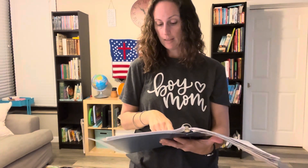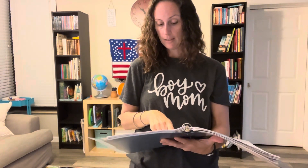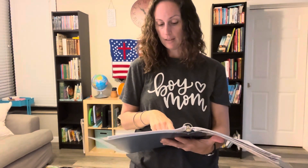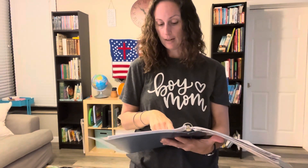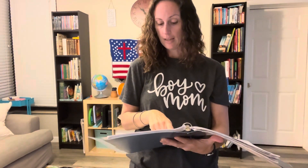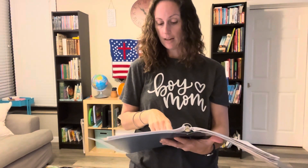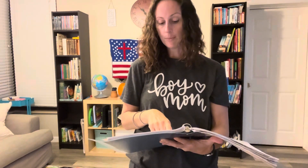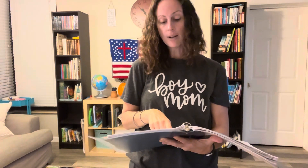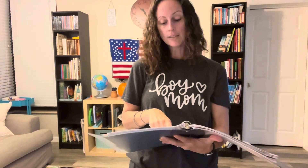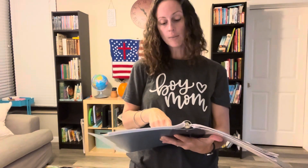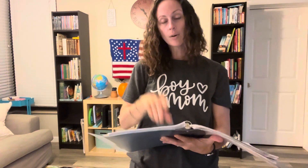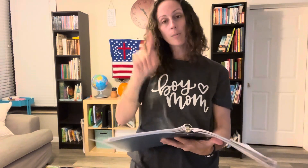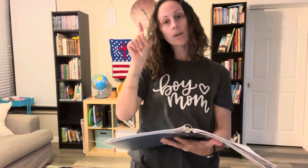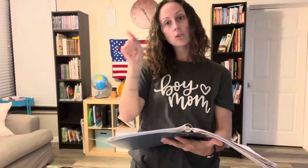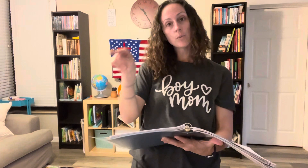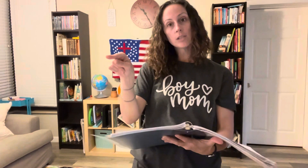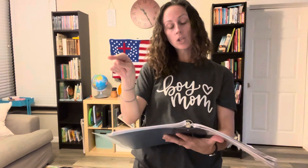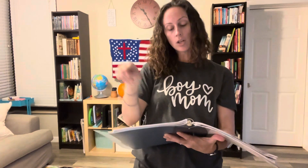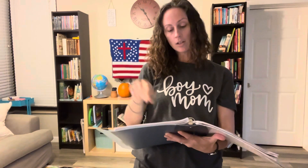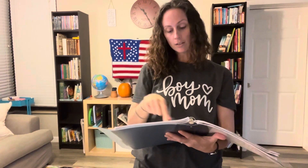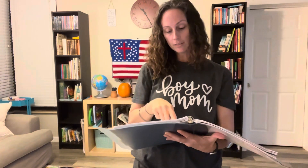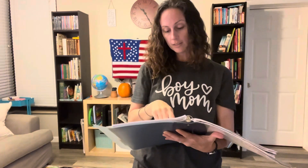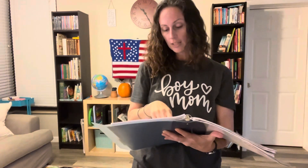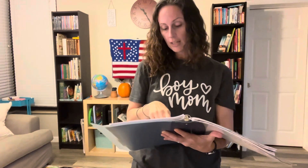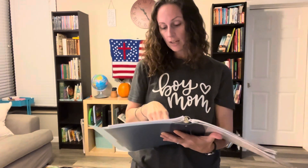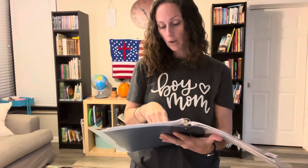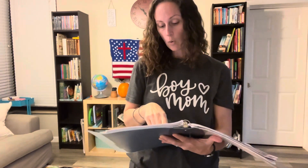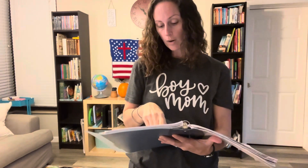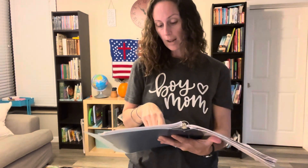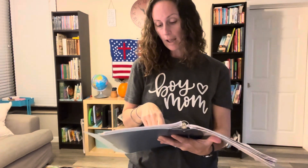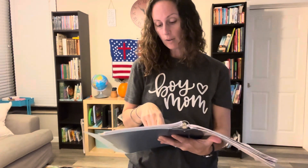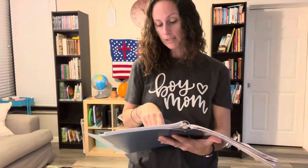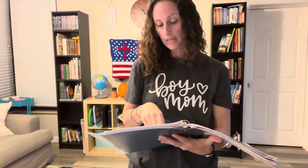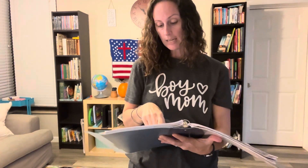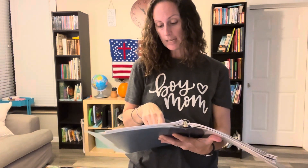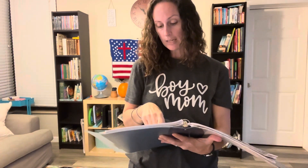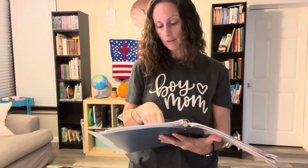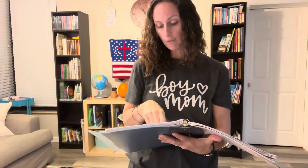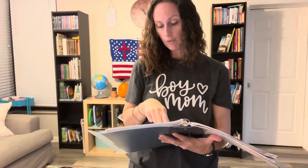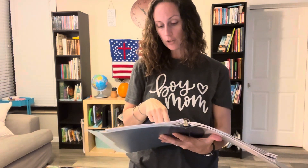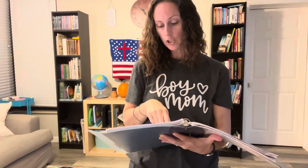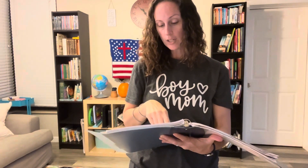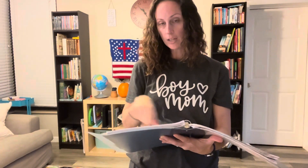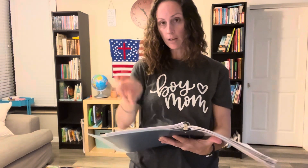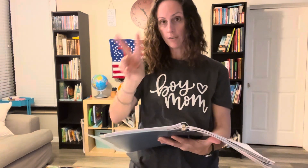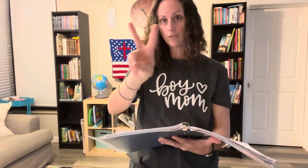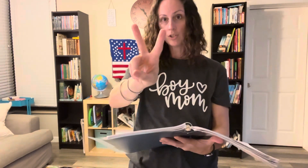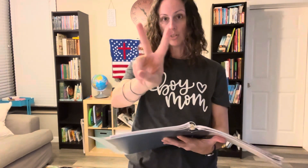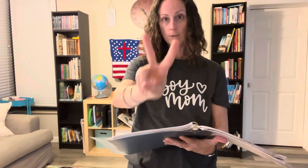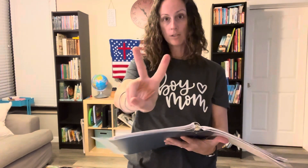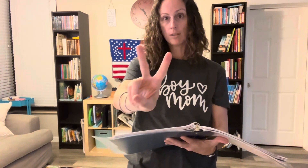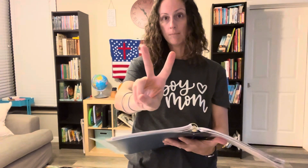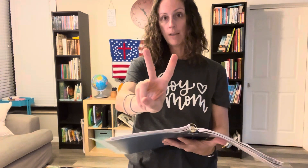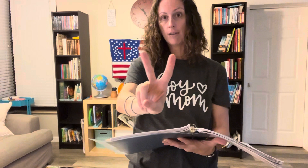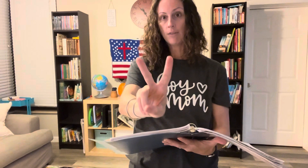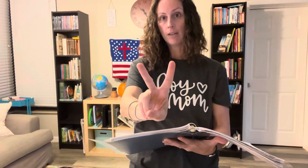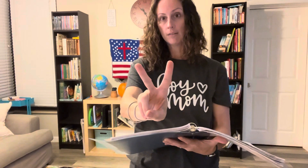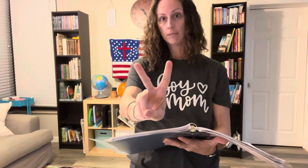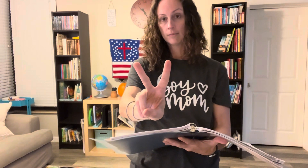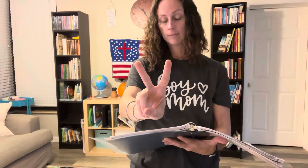then I cannot pronounce that word, but we're gonna do it with the song. Courthouse in Virginia. For Virginia, we're just gonna make a V.